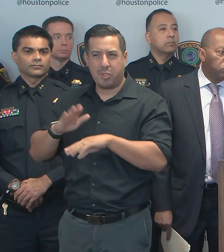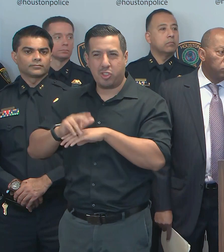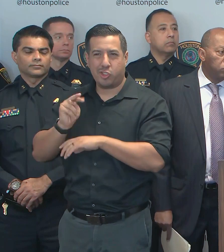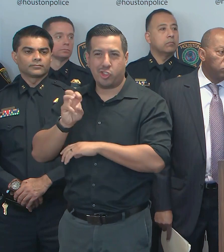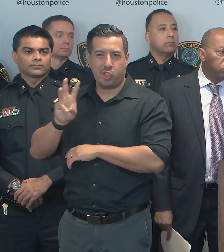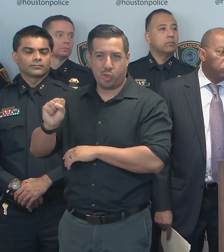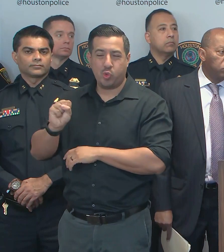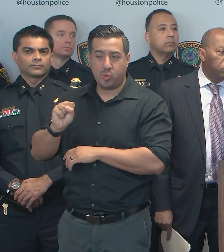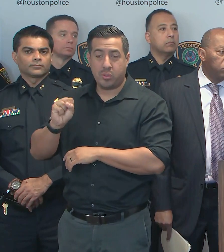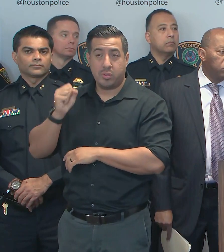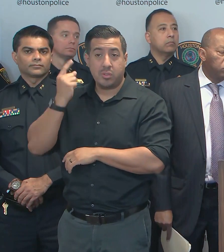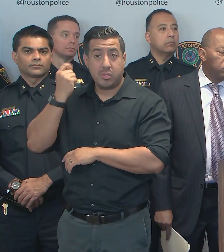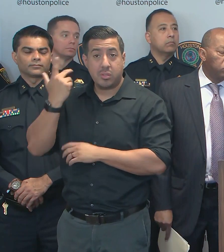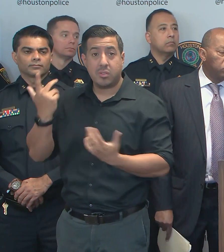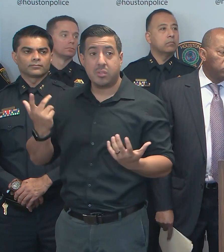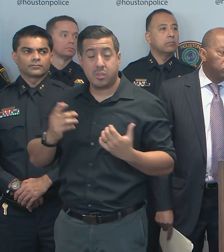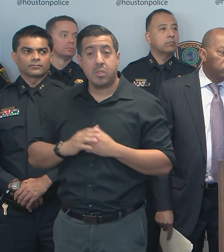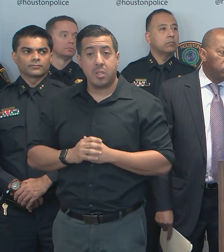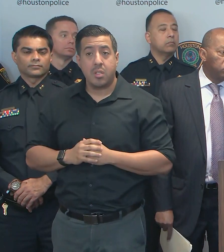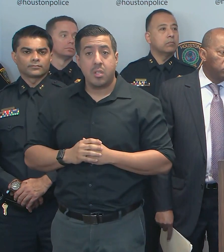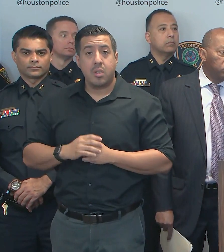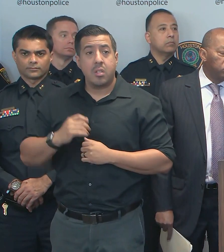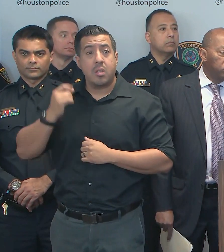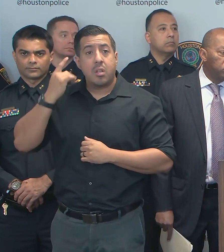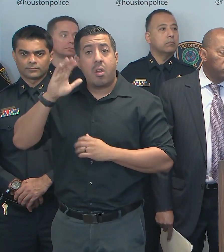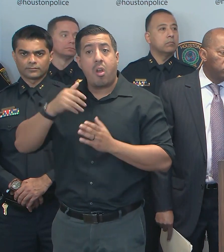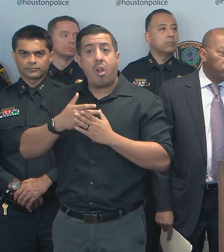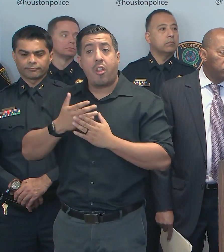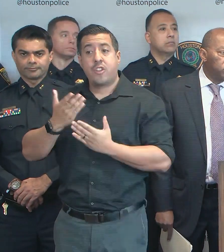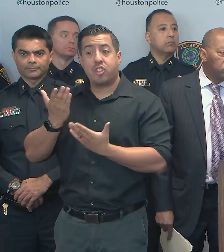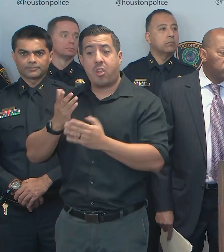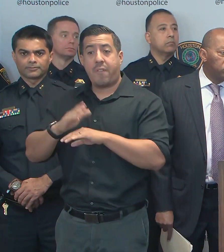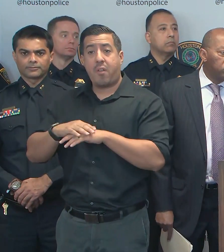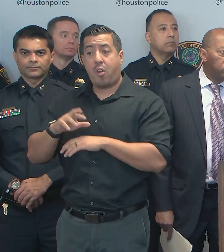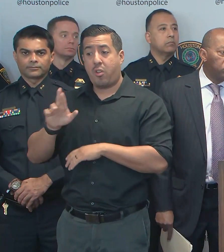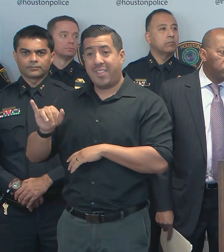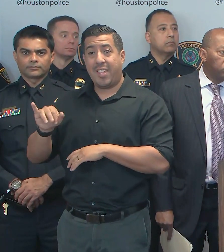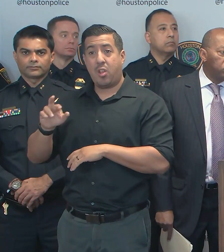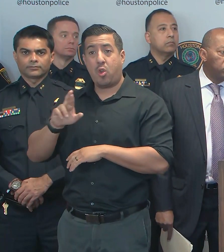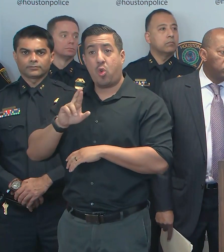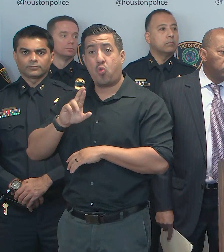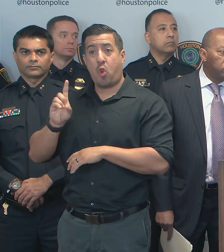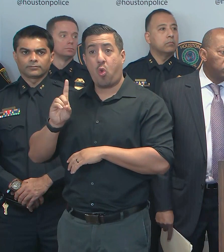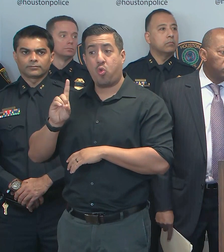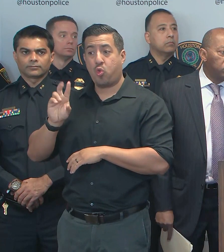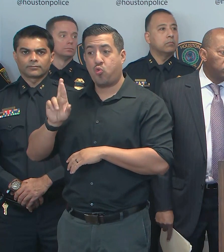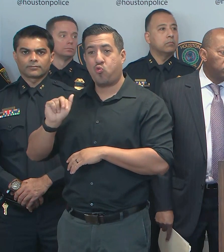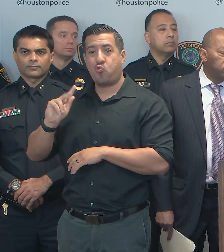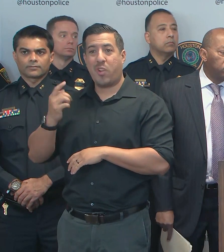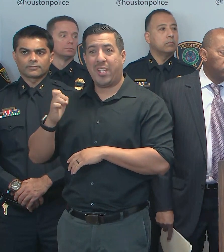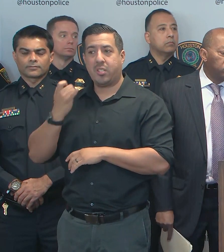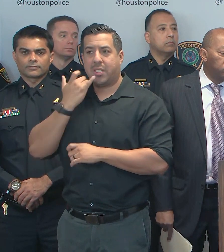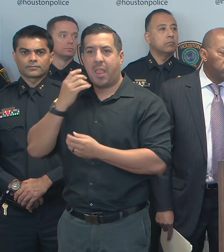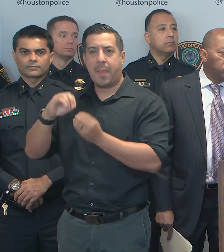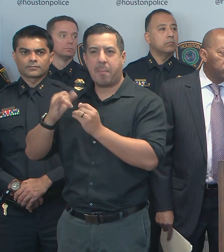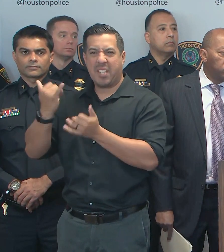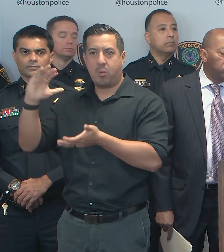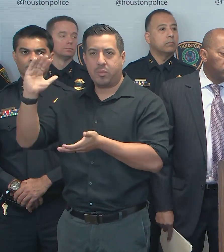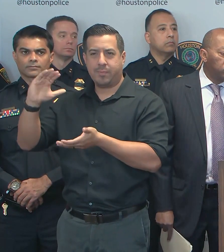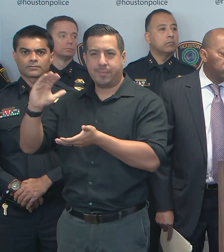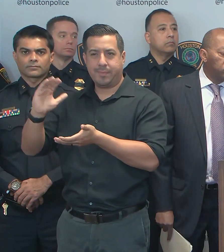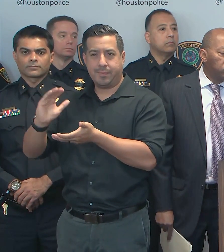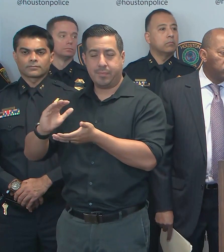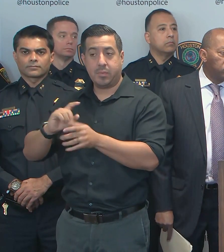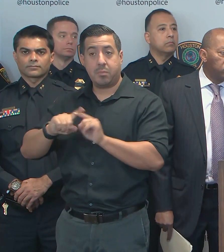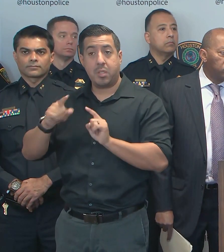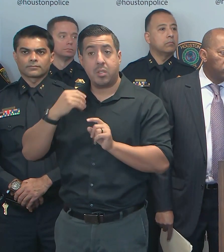but the fact is, the calls for service on road rage, those numbers are going down. Now, I do not want to